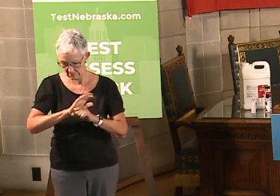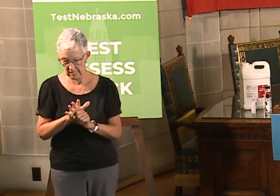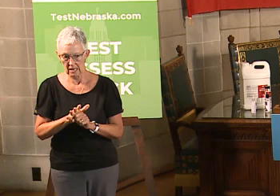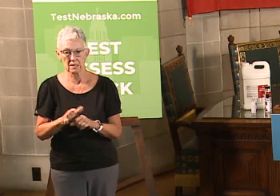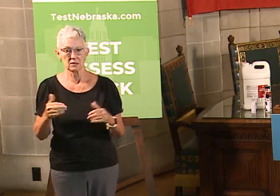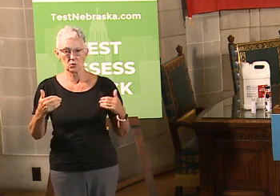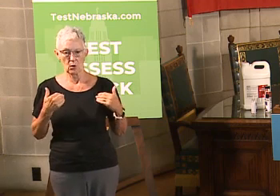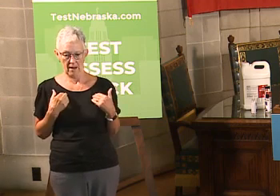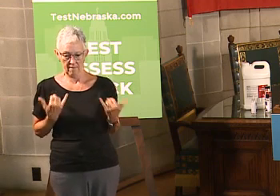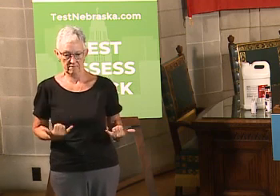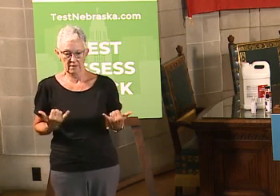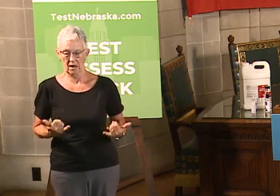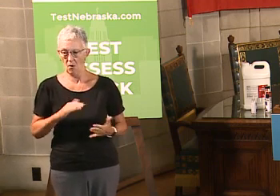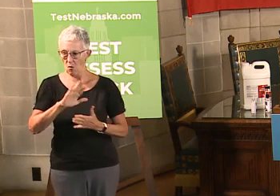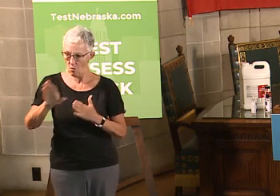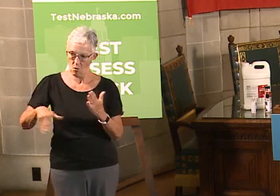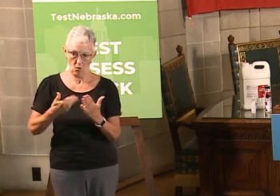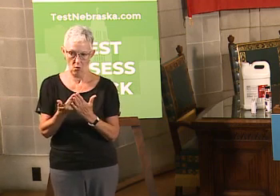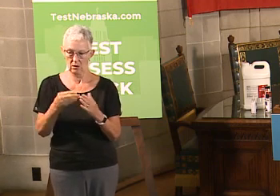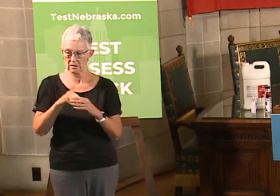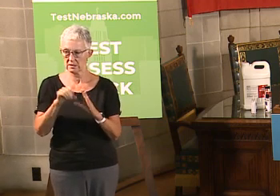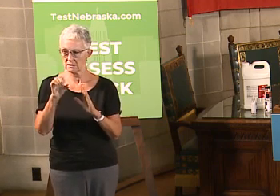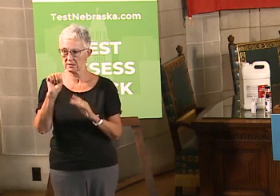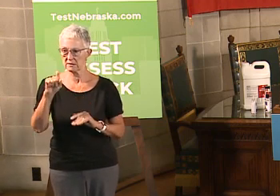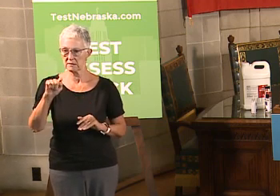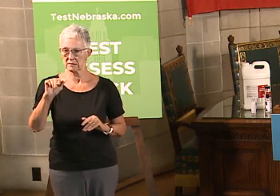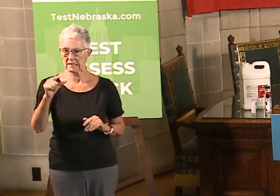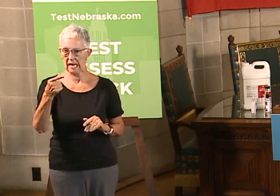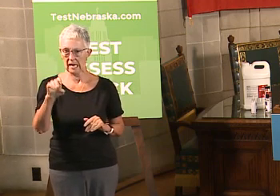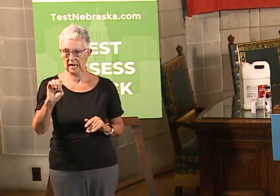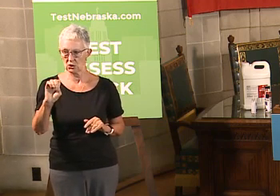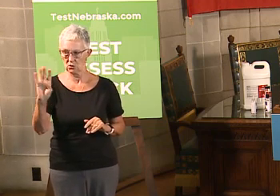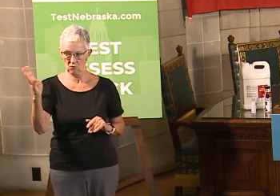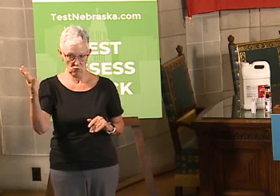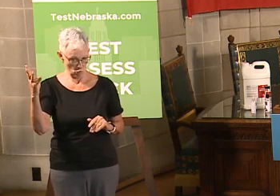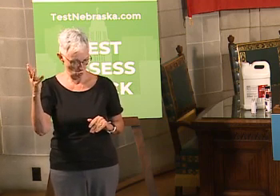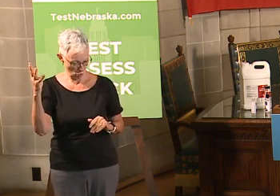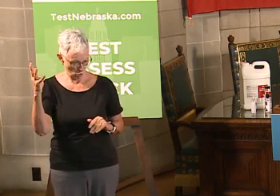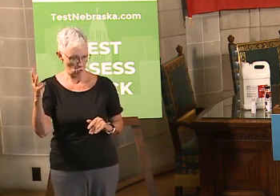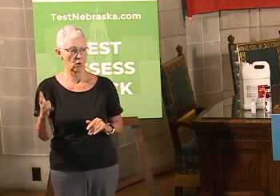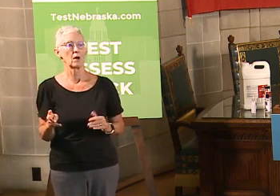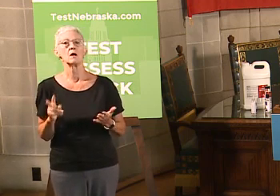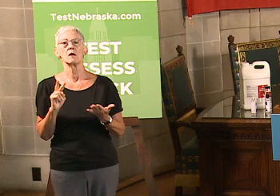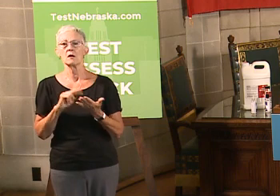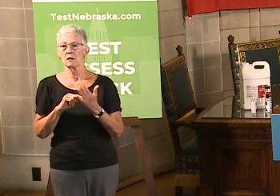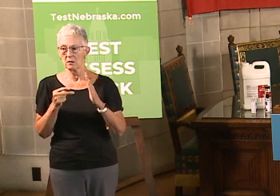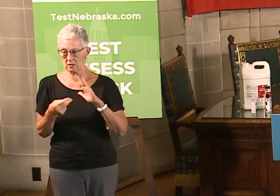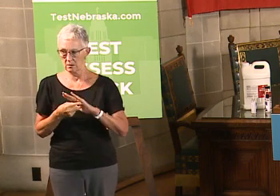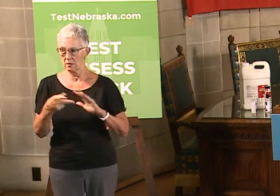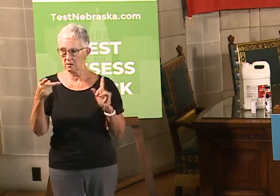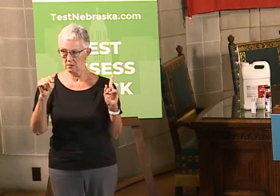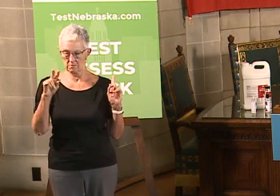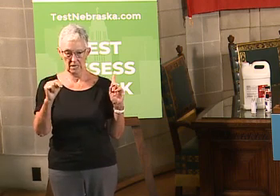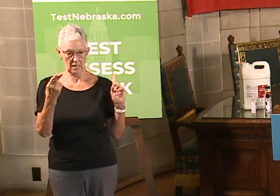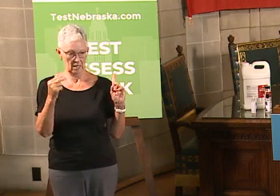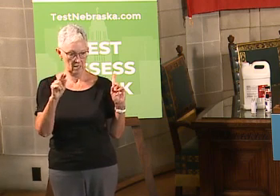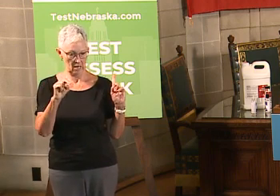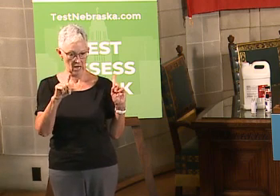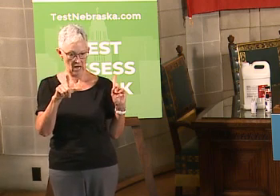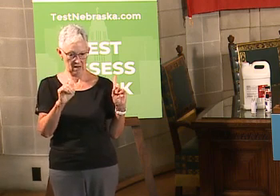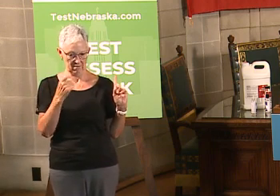North Central, Loop Basin, and Southwest, that were in phase 4 already. Actually, we moved Panhandle into phase 4